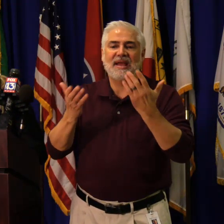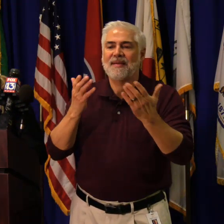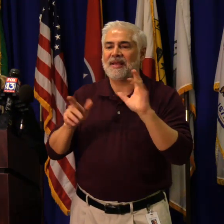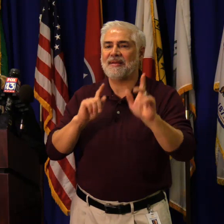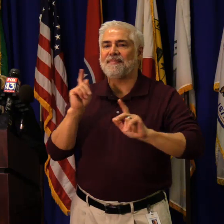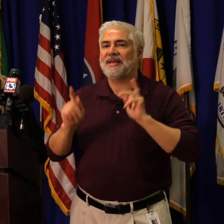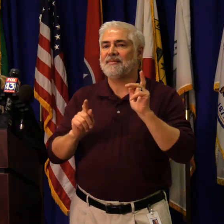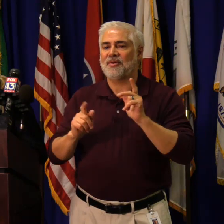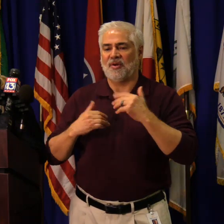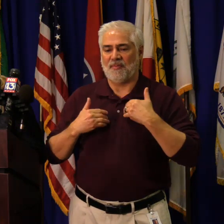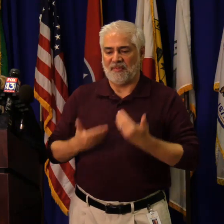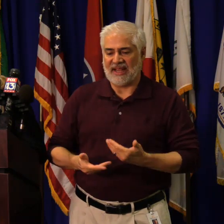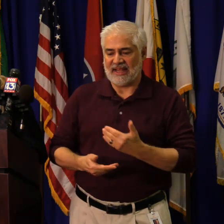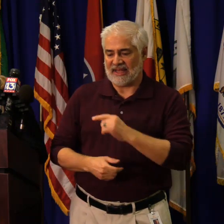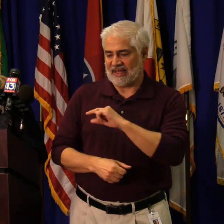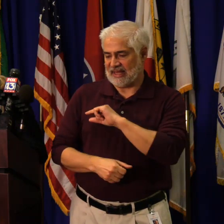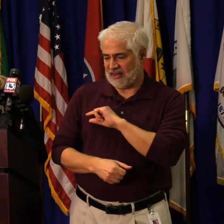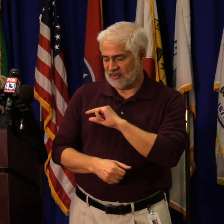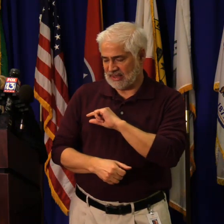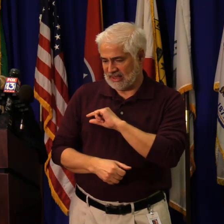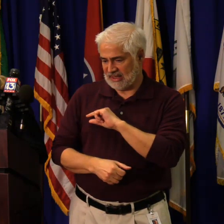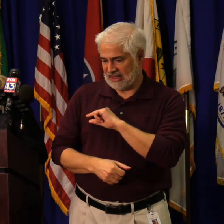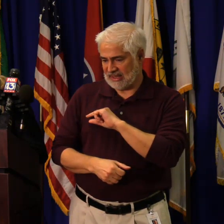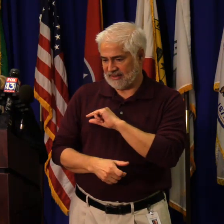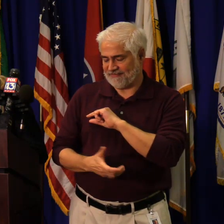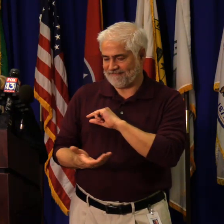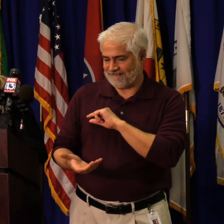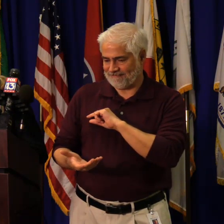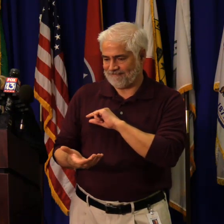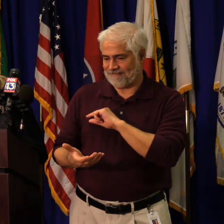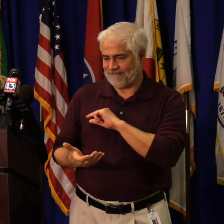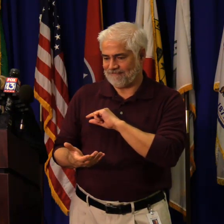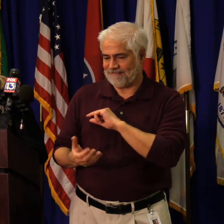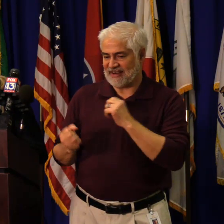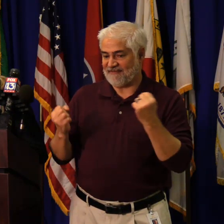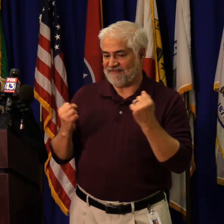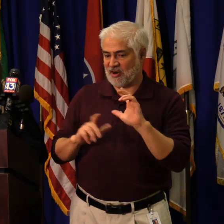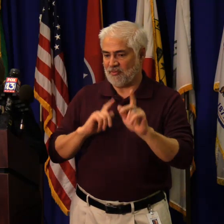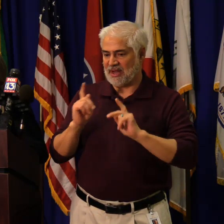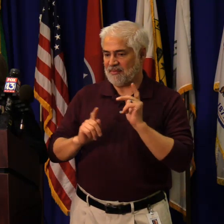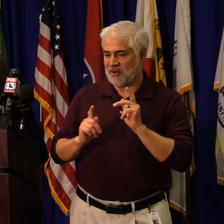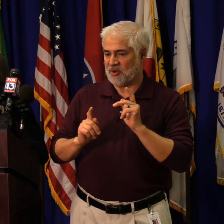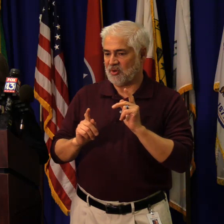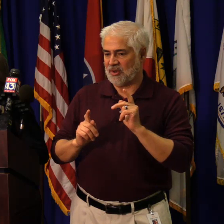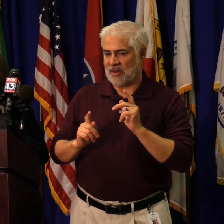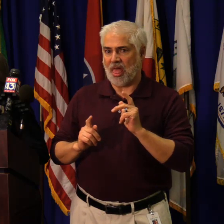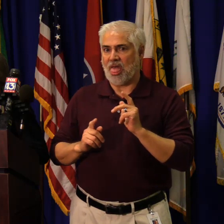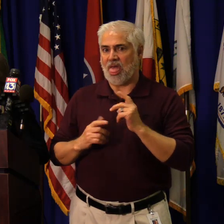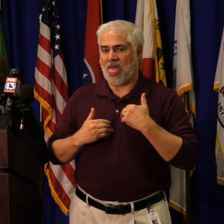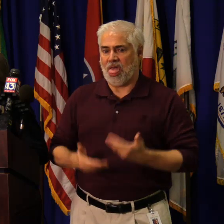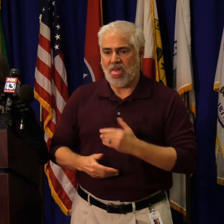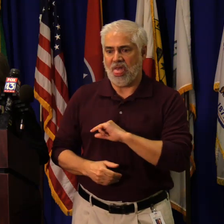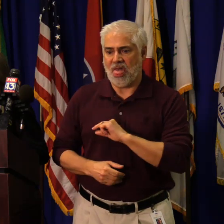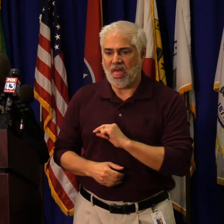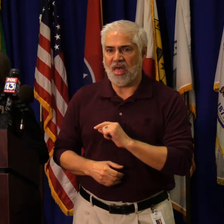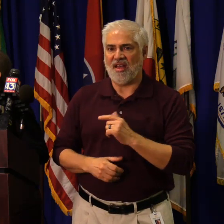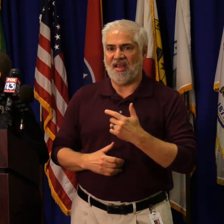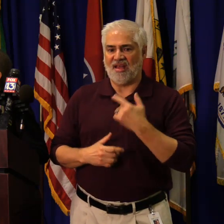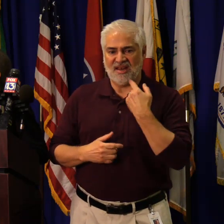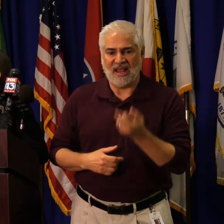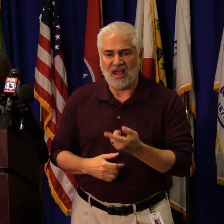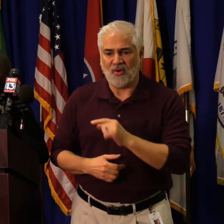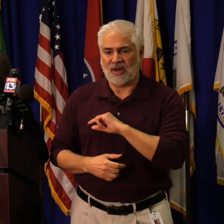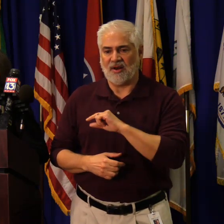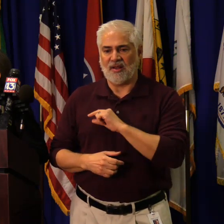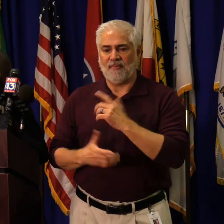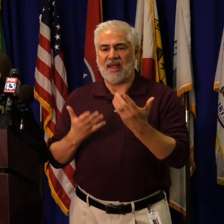that are likely to plead guilty? Do you fear that people will feel a pressure to feel guilty without realizing that No.